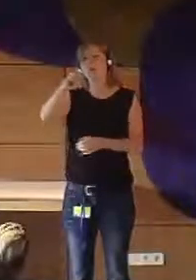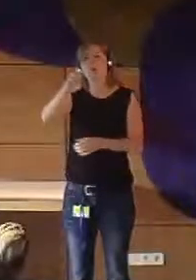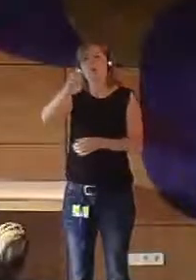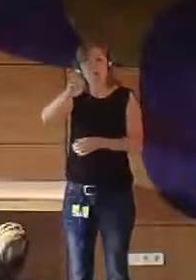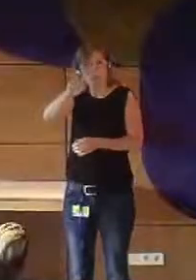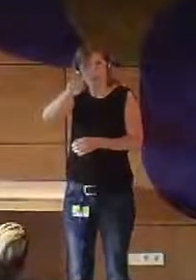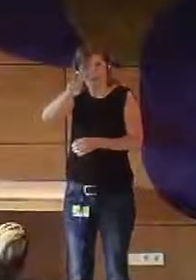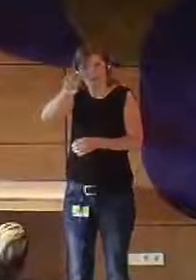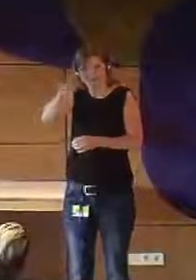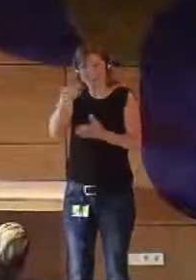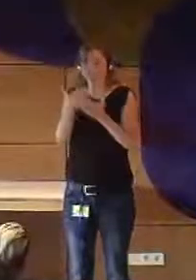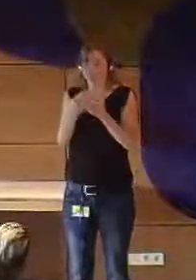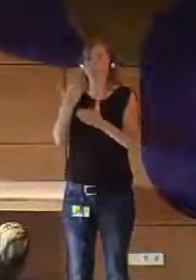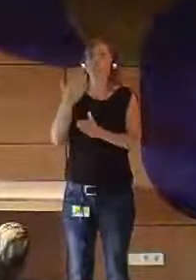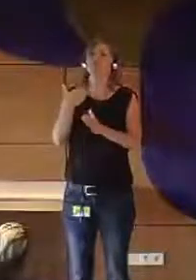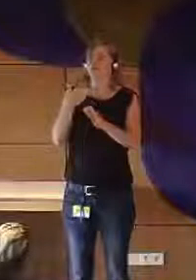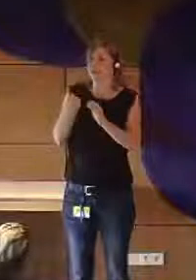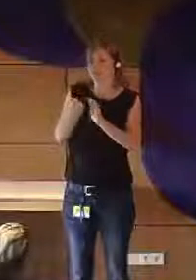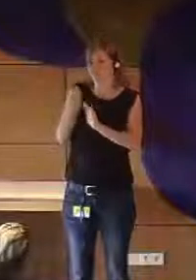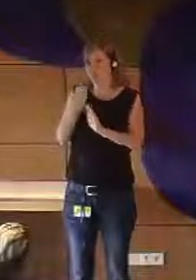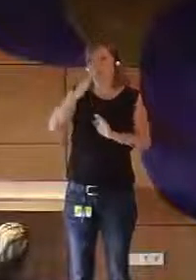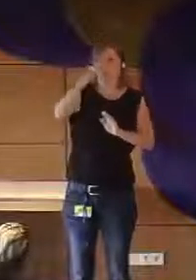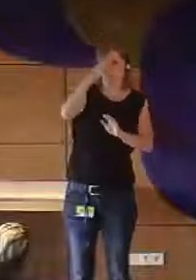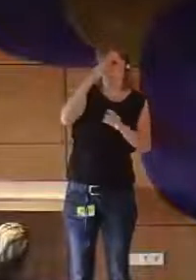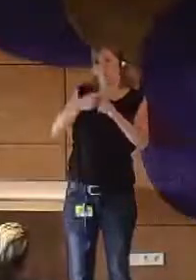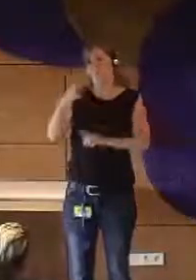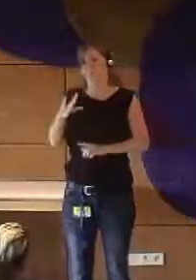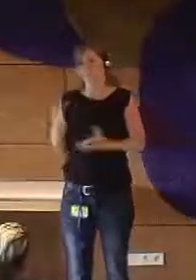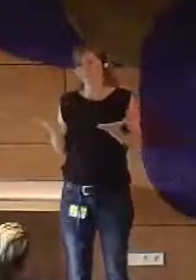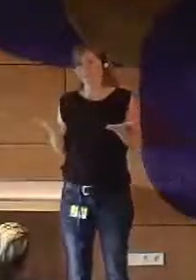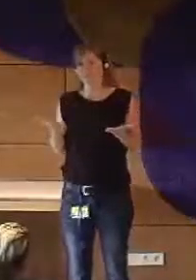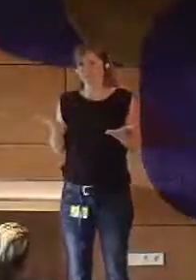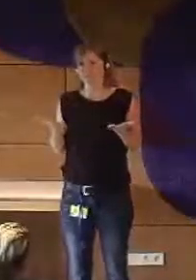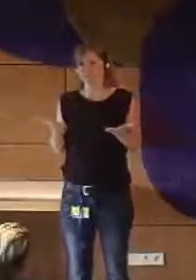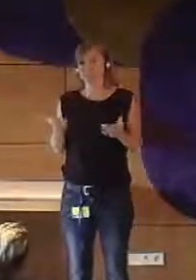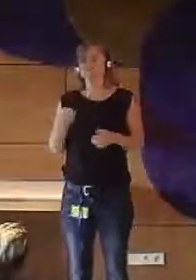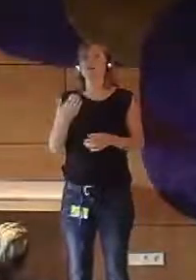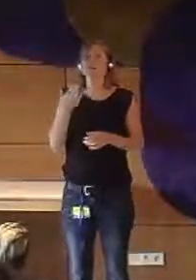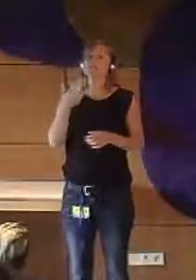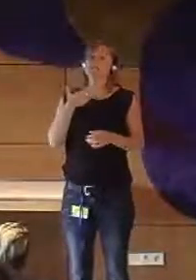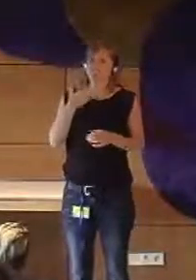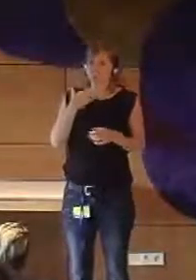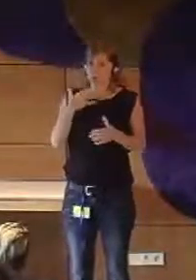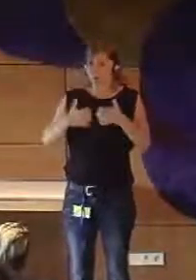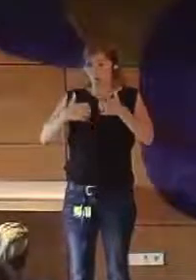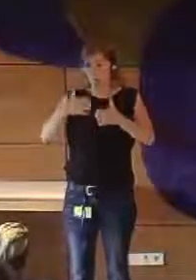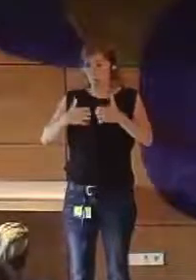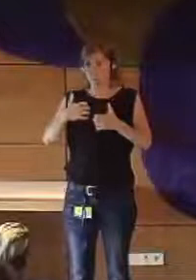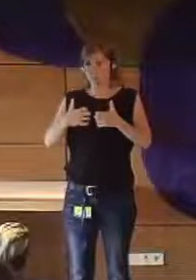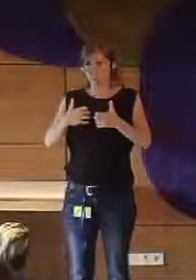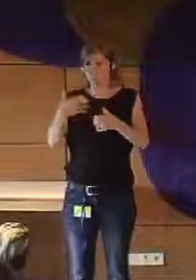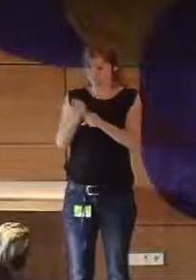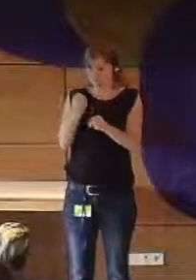boys. So the sex hormones produce a growth spurt.